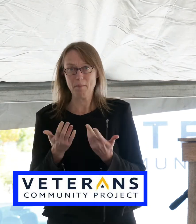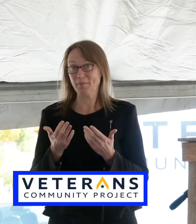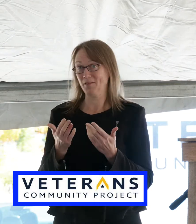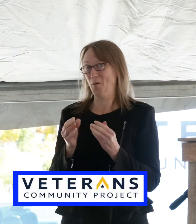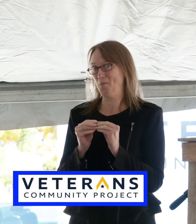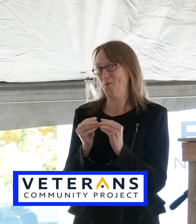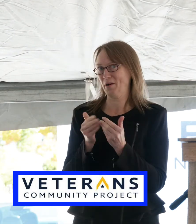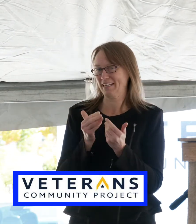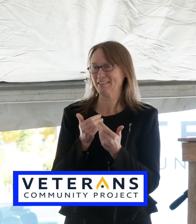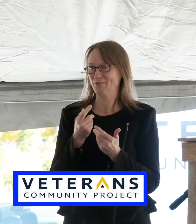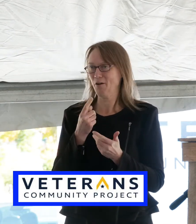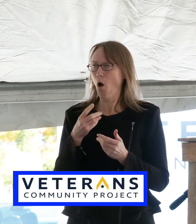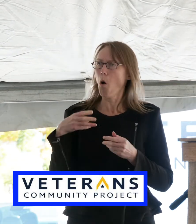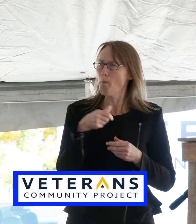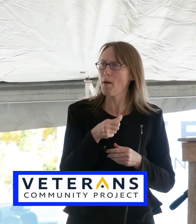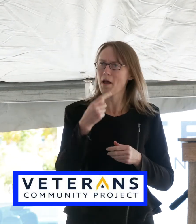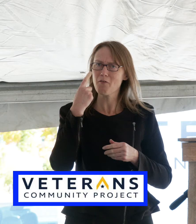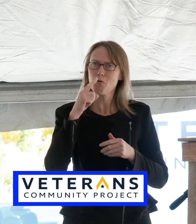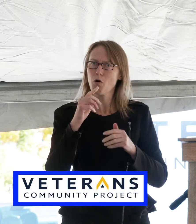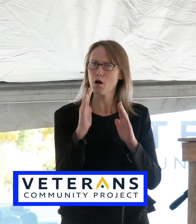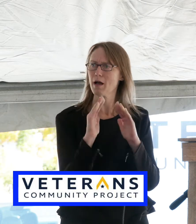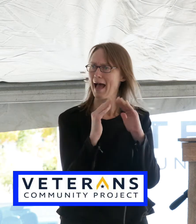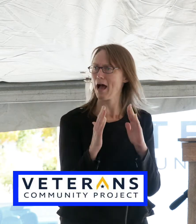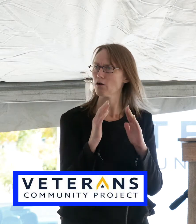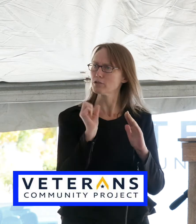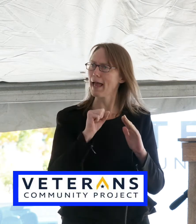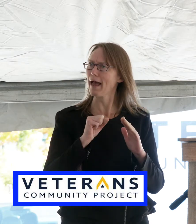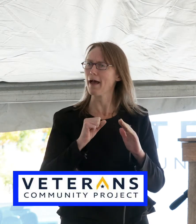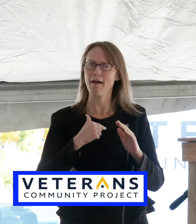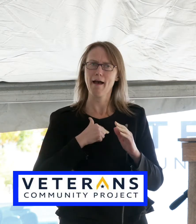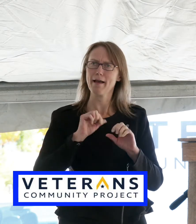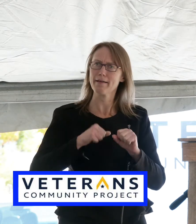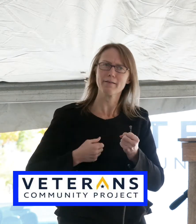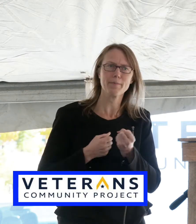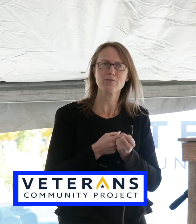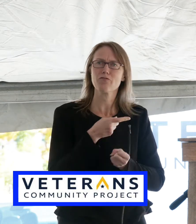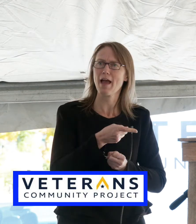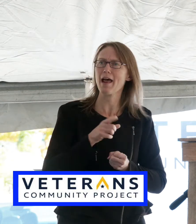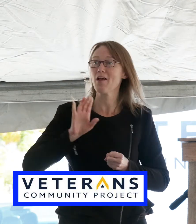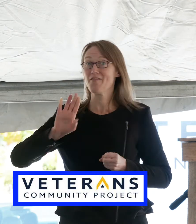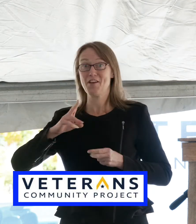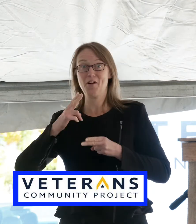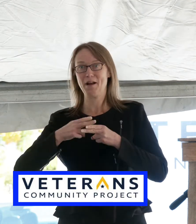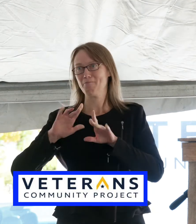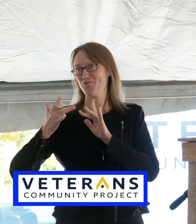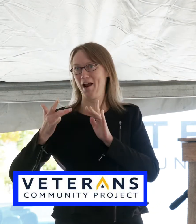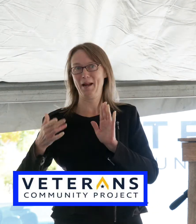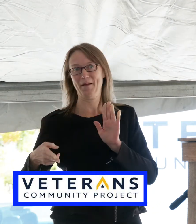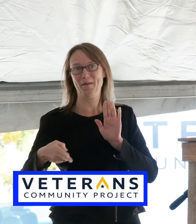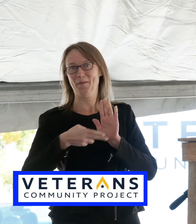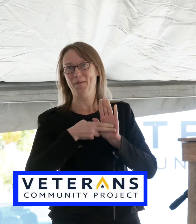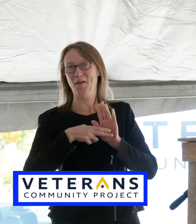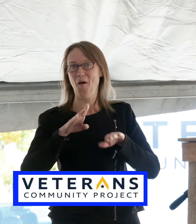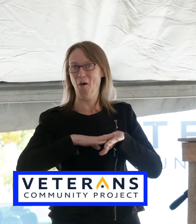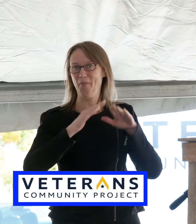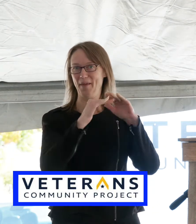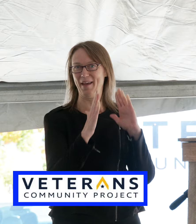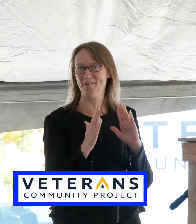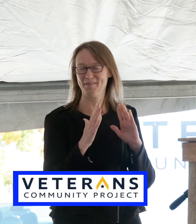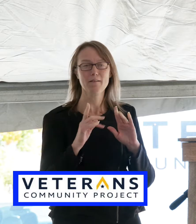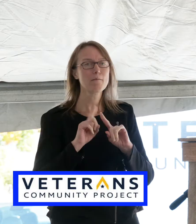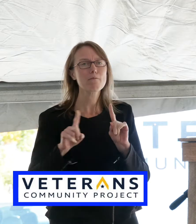for houses that they can sponsor and put their name on and that kind of thing. What's very difficult to get people to pay for is the first thing that has to get